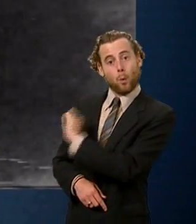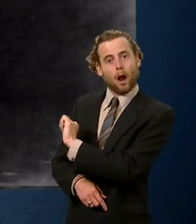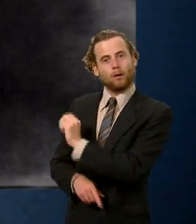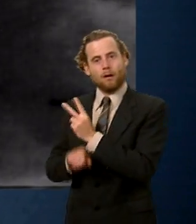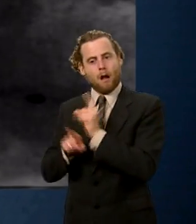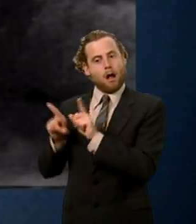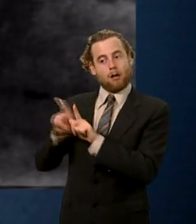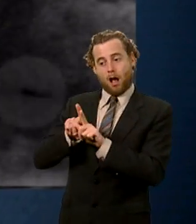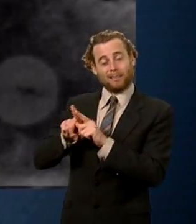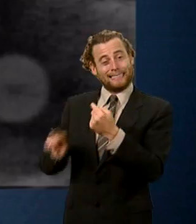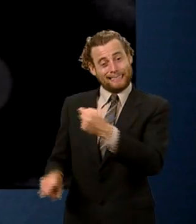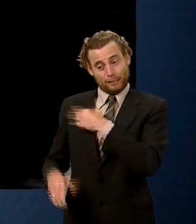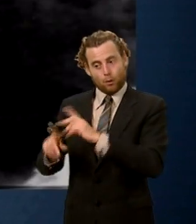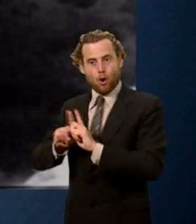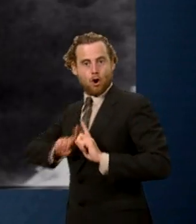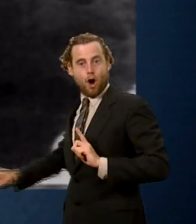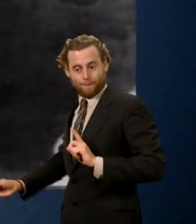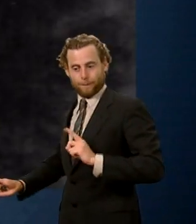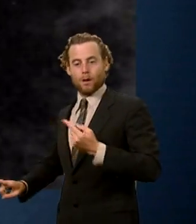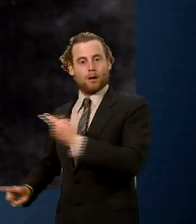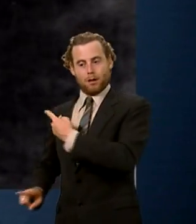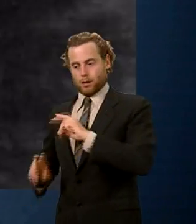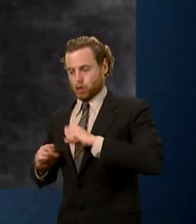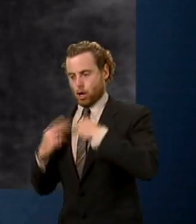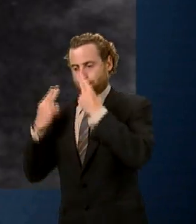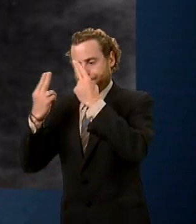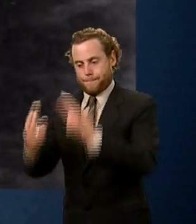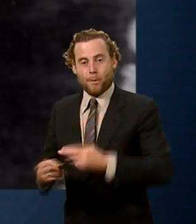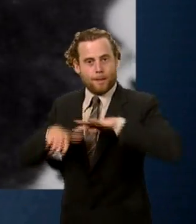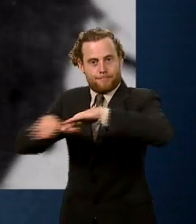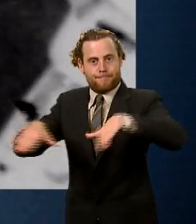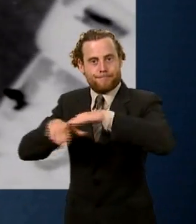ourselves alone and we just jumped off the bow into the water.